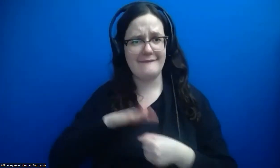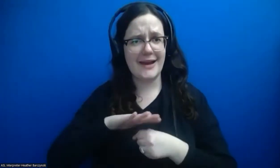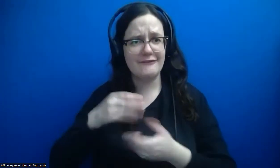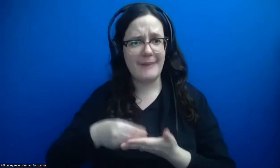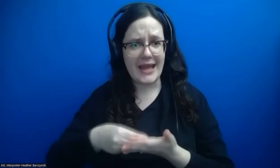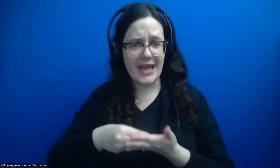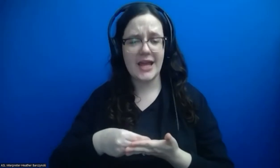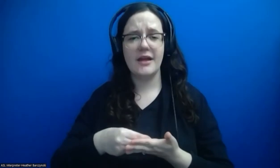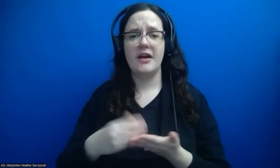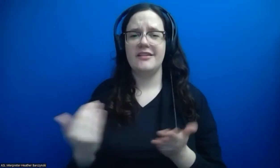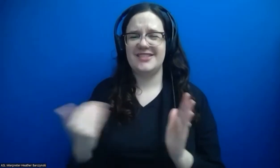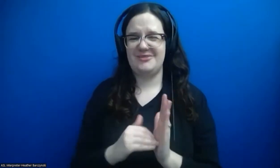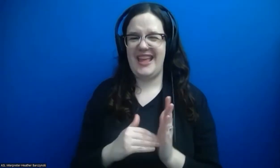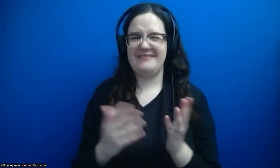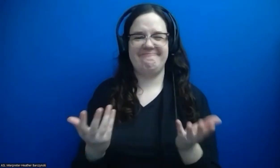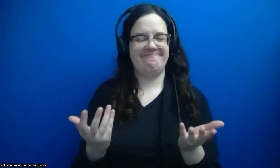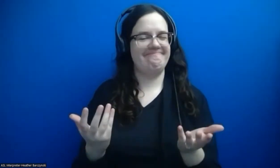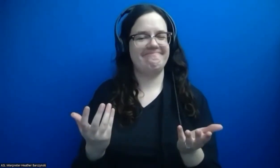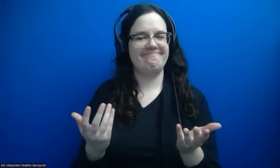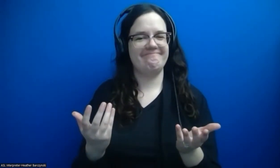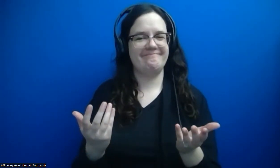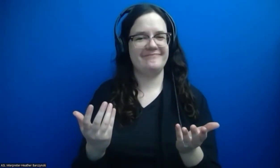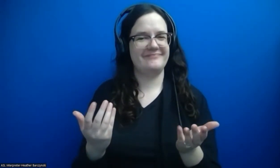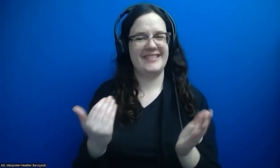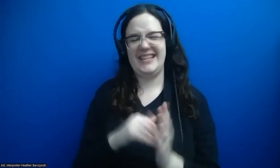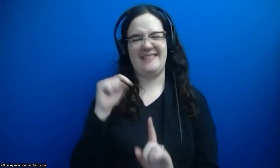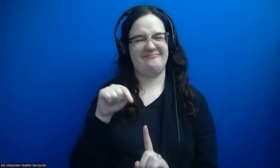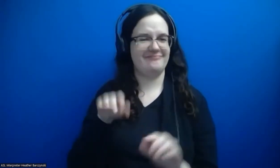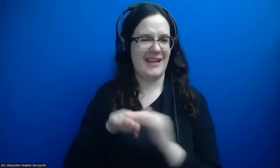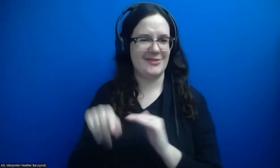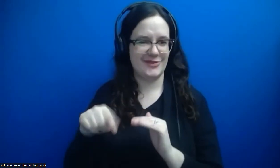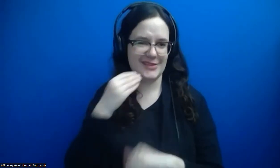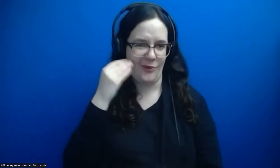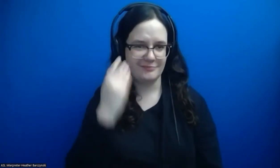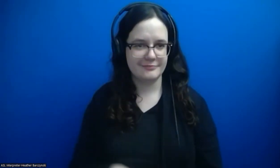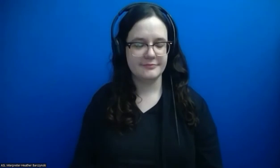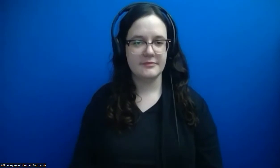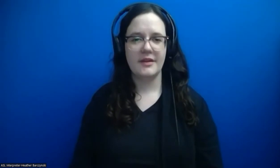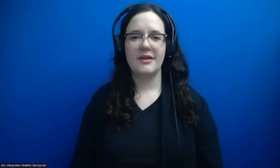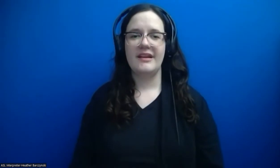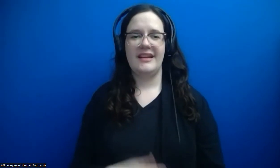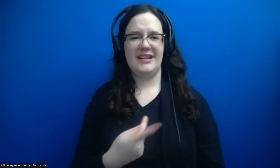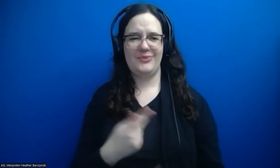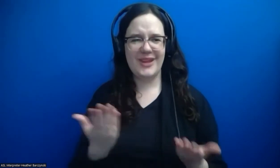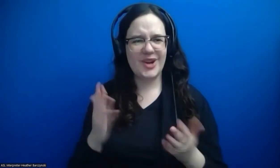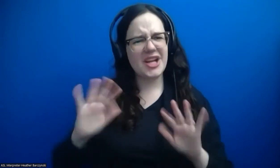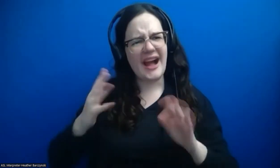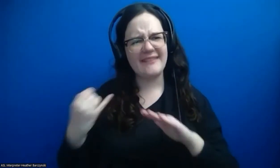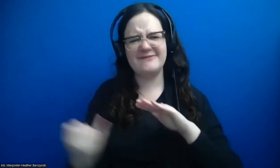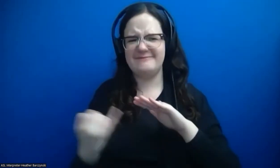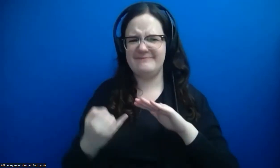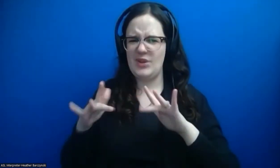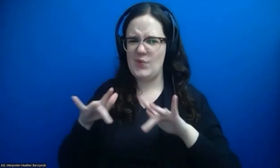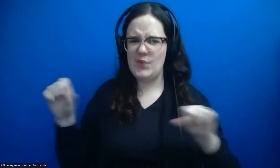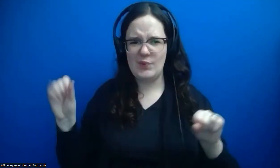again, it was coming into this home basically. And we were up here kind of isolated, like Dave